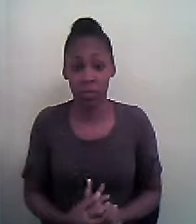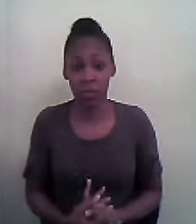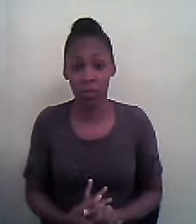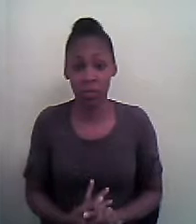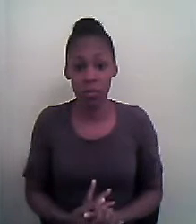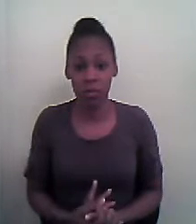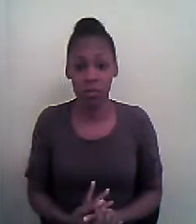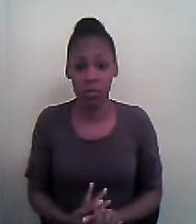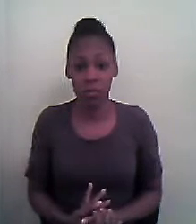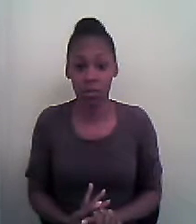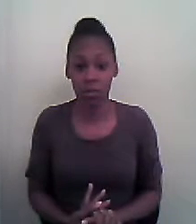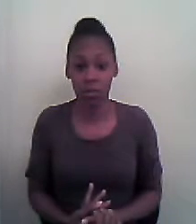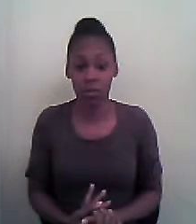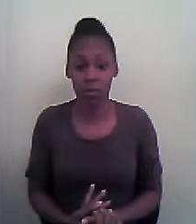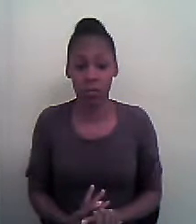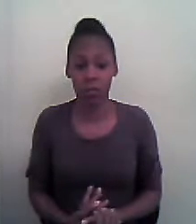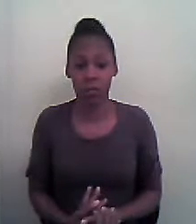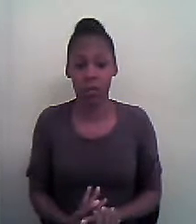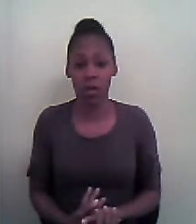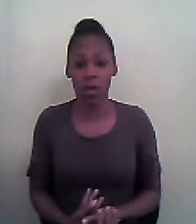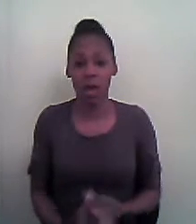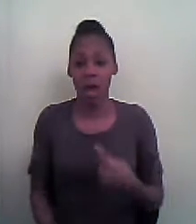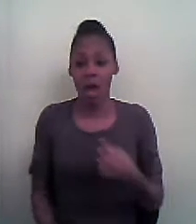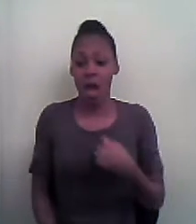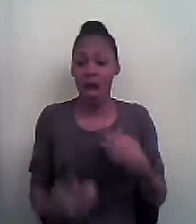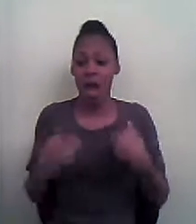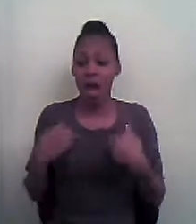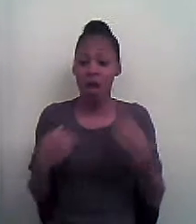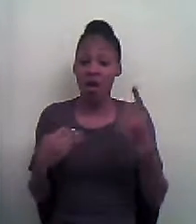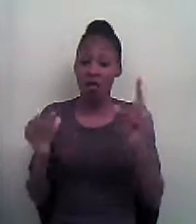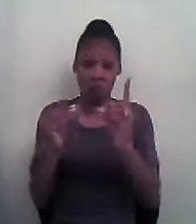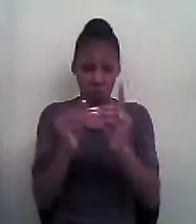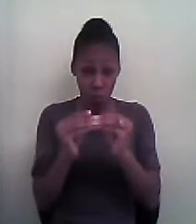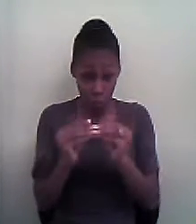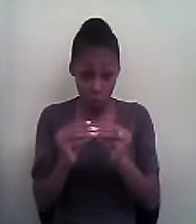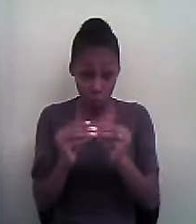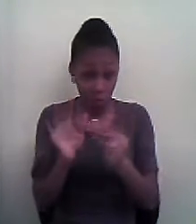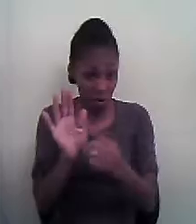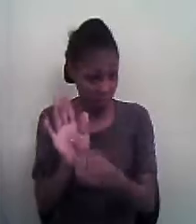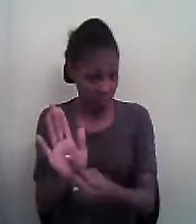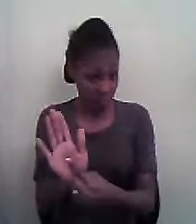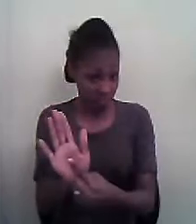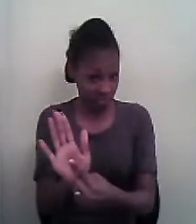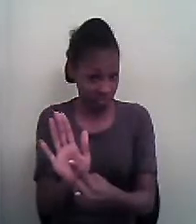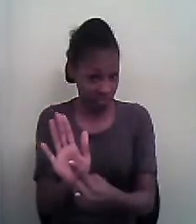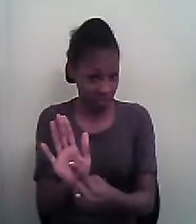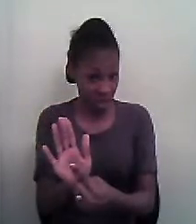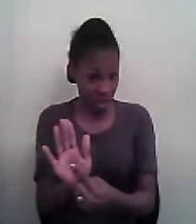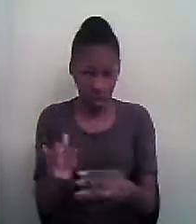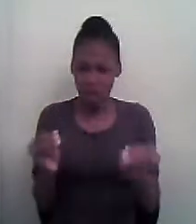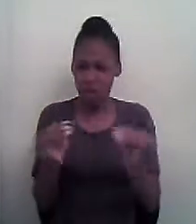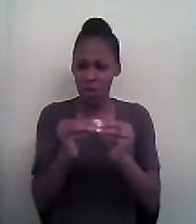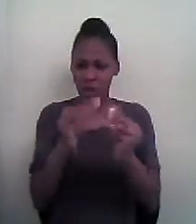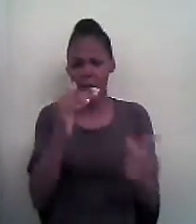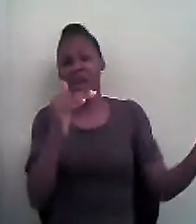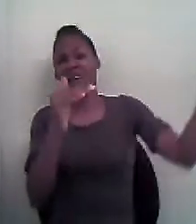And I have one more example that I use with a more advanced class. Tend to be sophomore